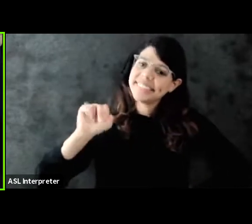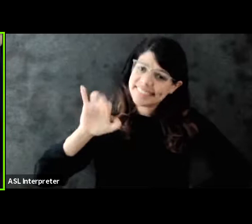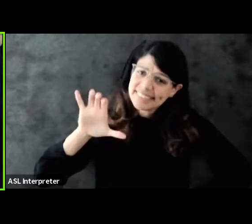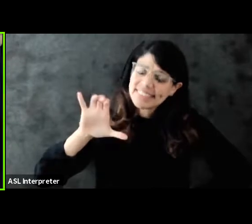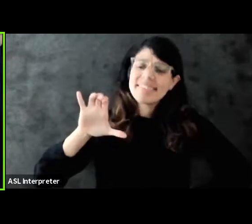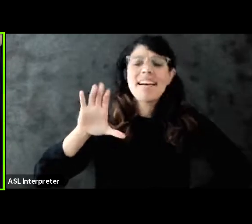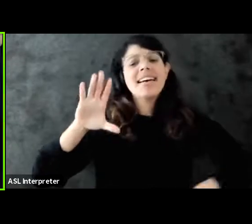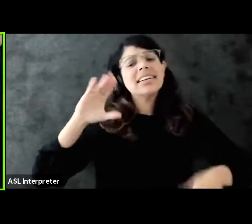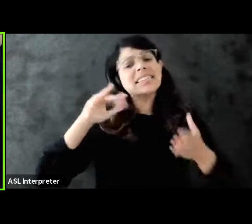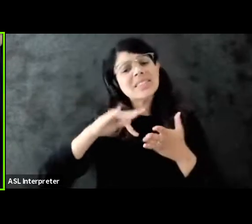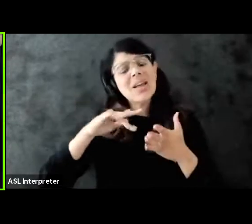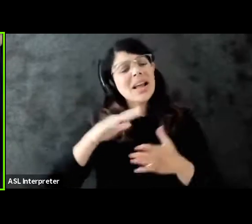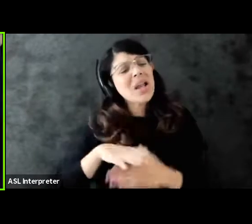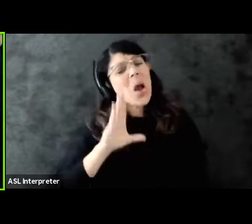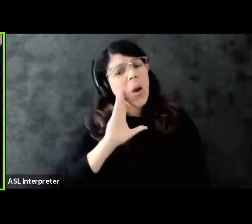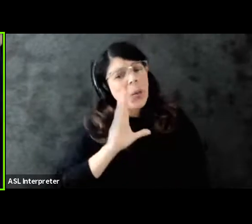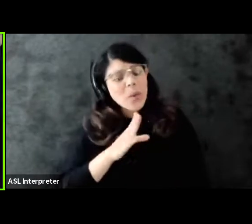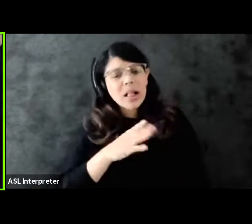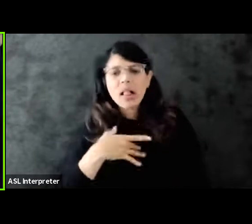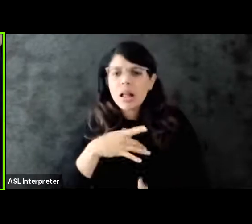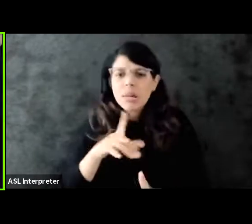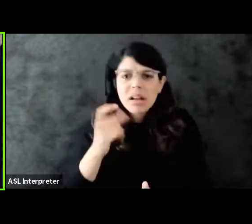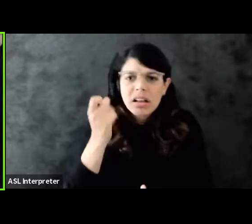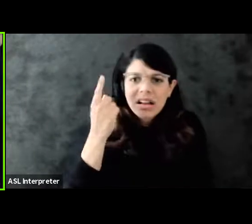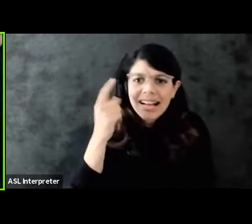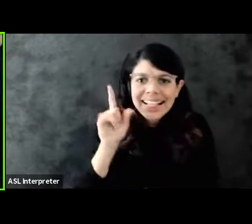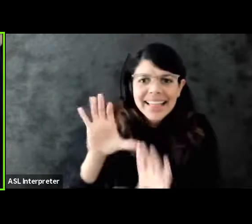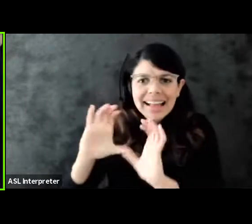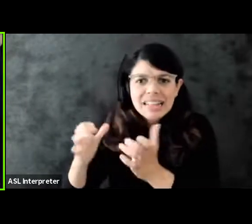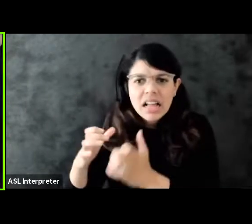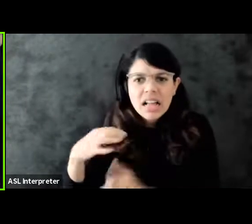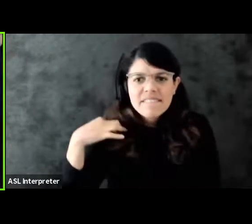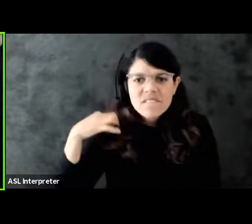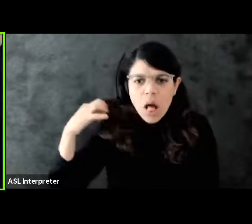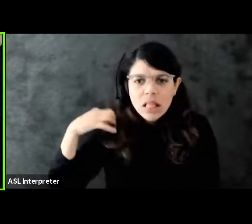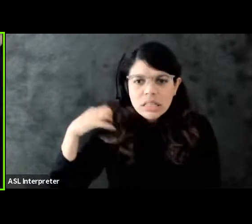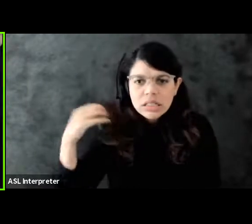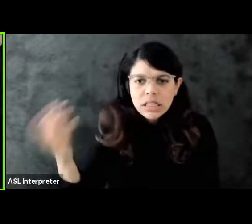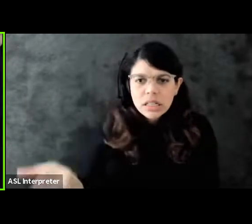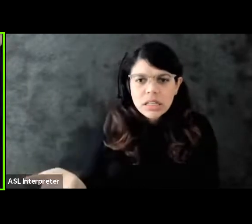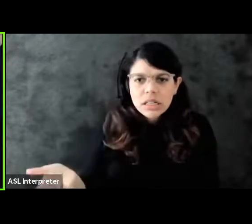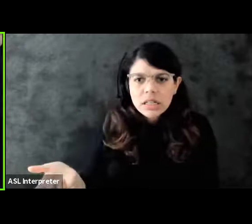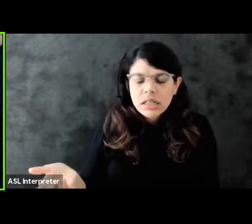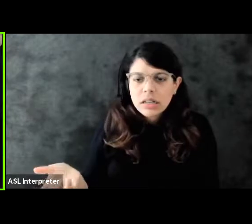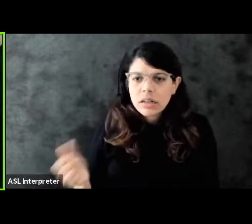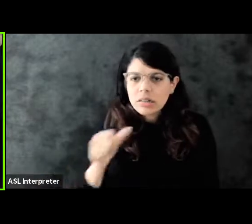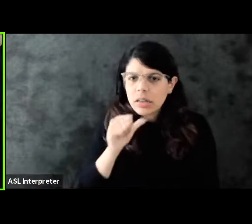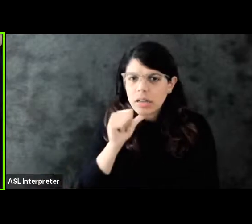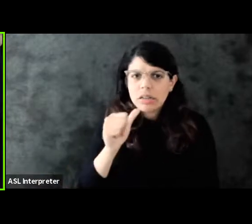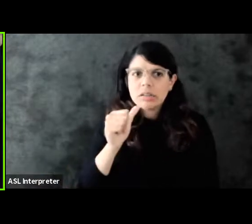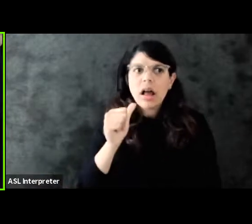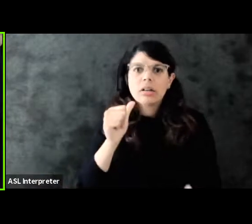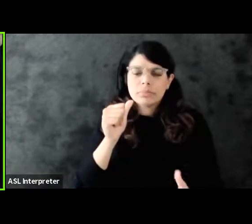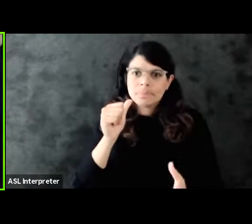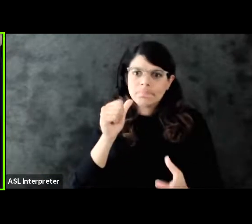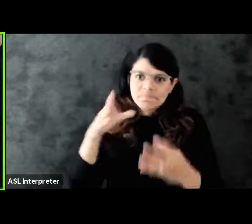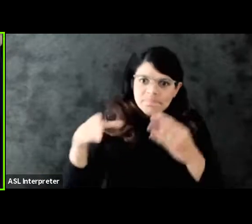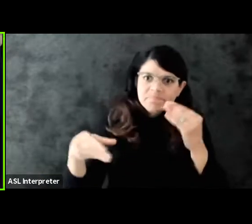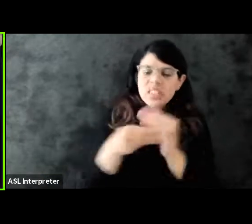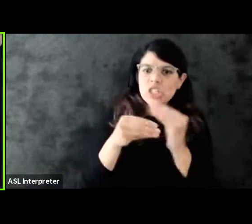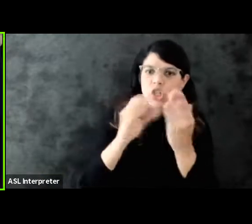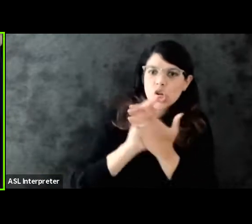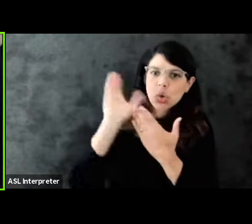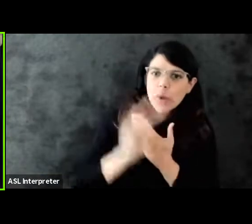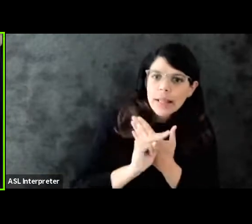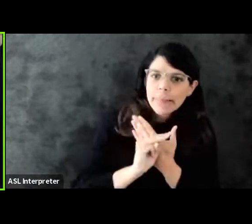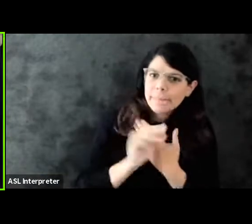have the audacity to teach about ethnic studies, some kind of a experience of people of color, and that's it. It's voluntary. It's not required for the